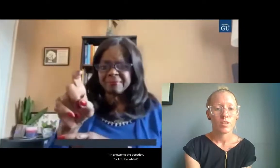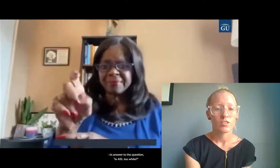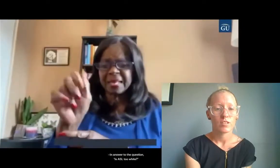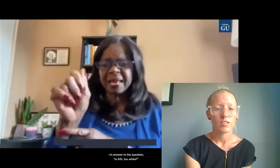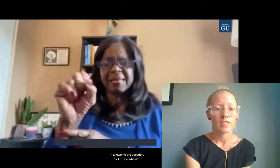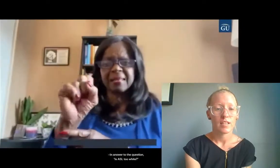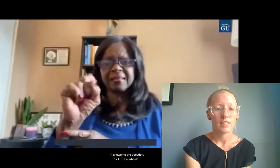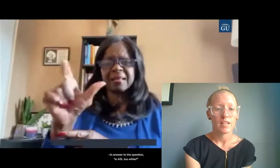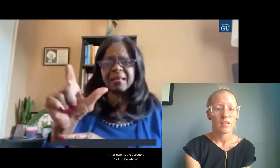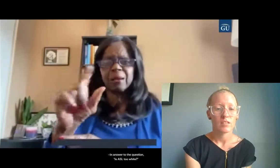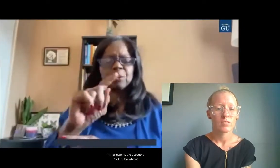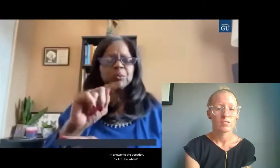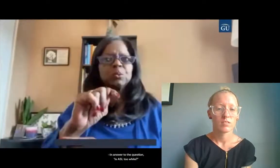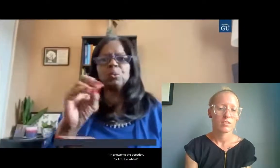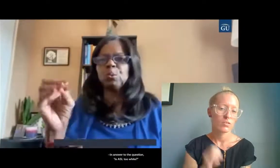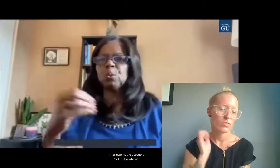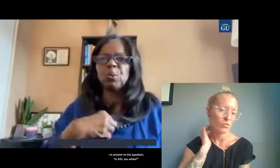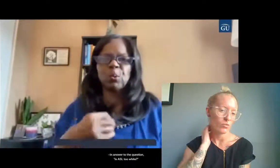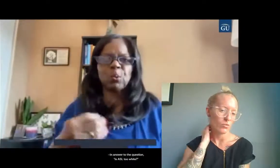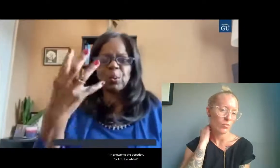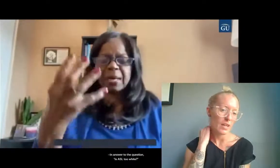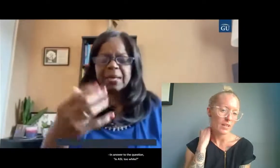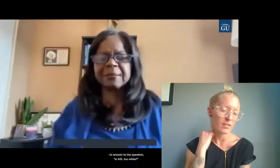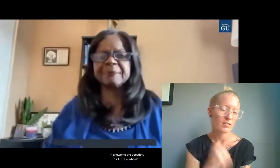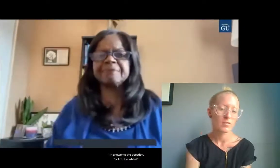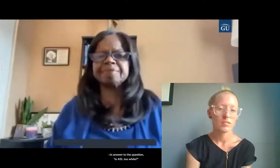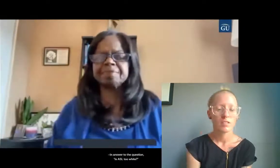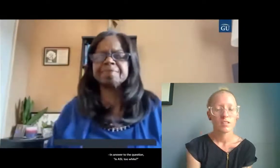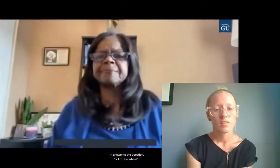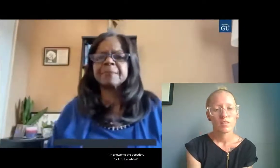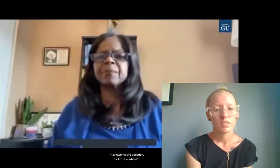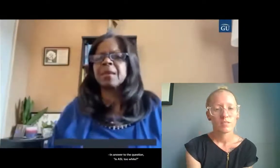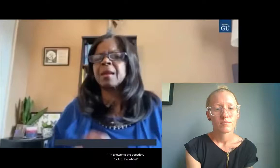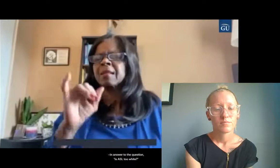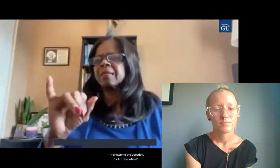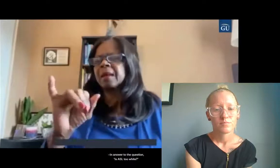Regarding the question, is ASL too white?